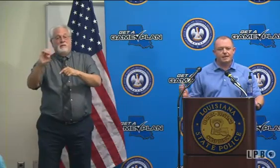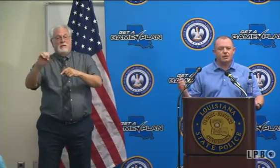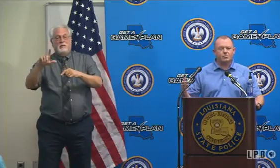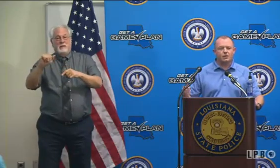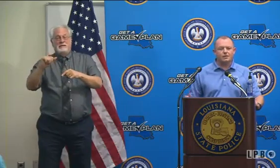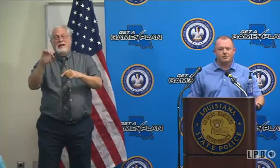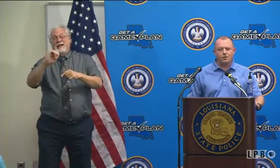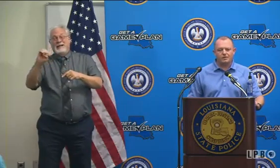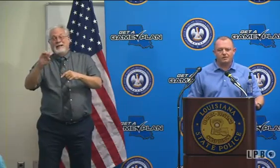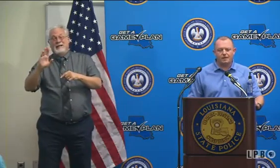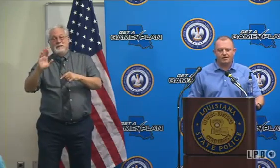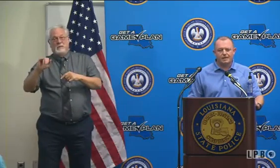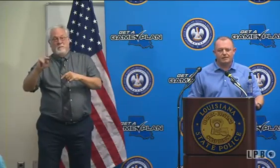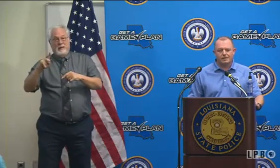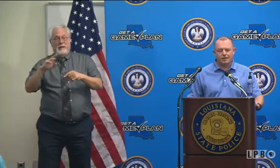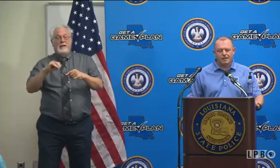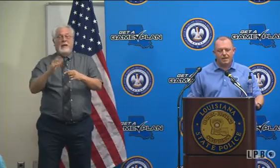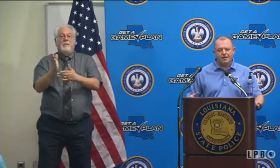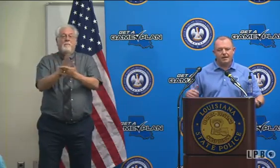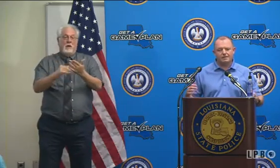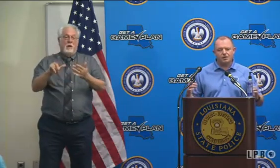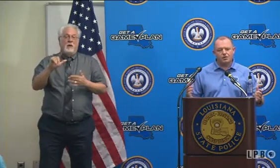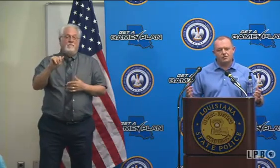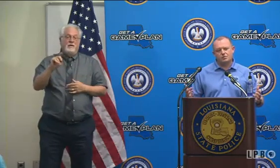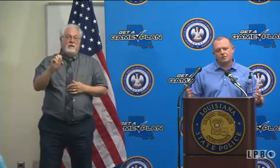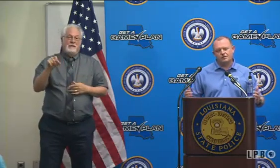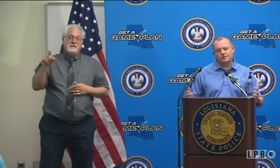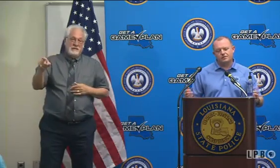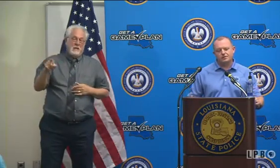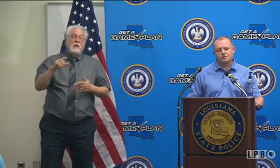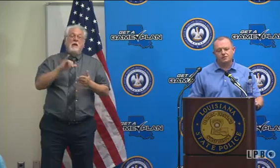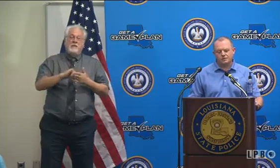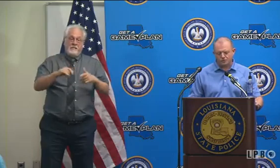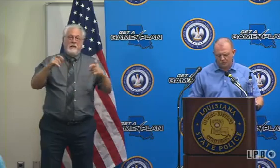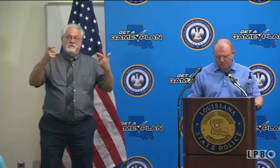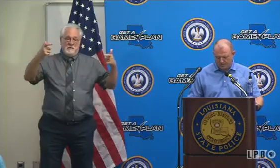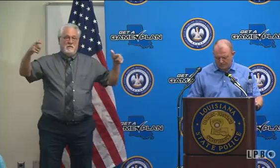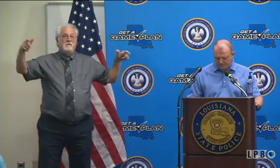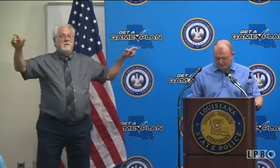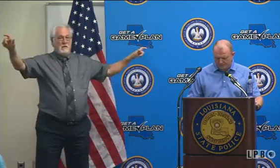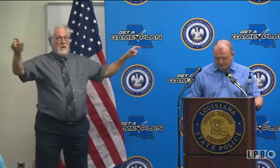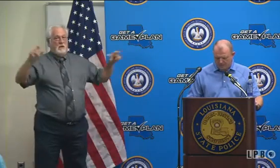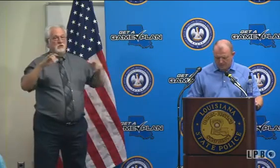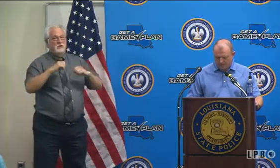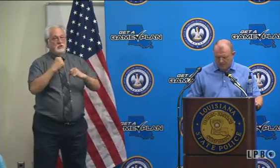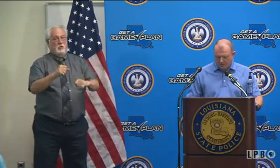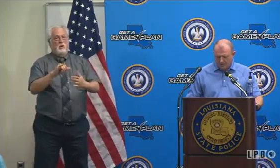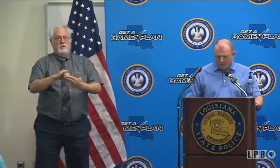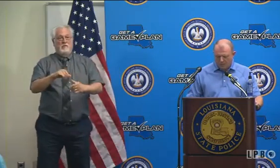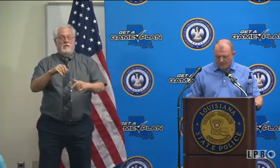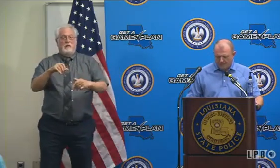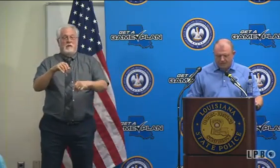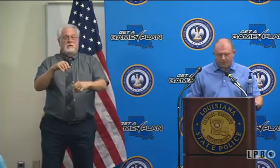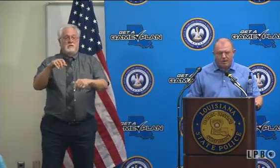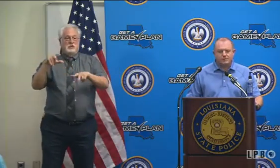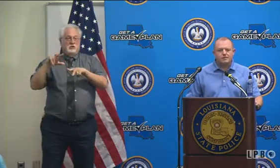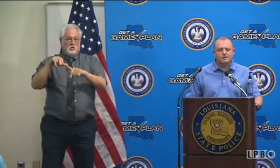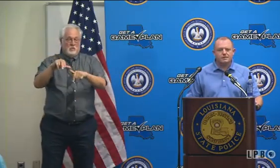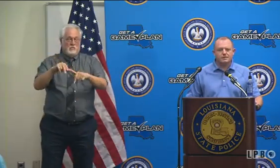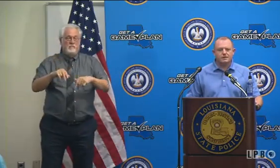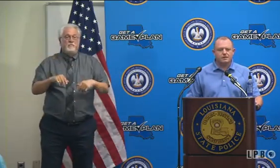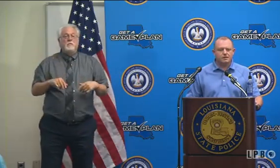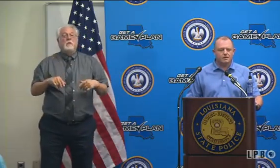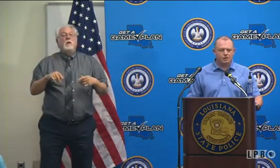east bank, and as well as part of the tidal lakes there. That's how large the wind field and strong this storm is. With that